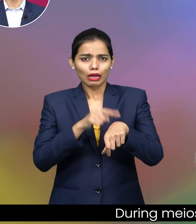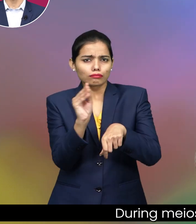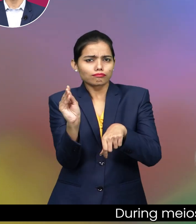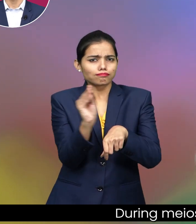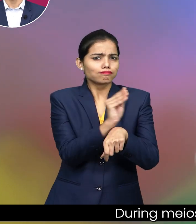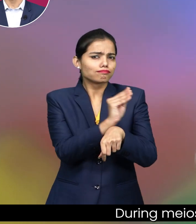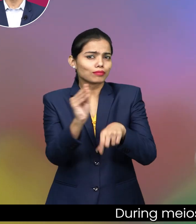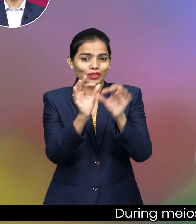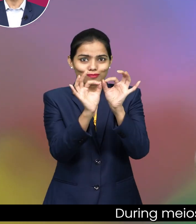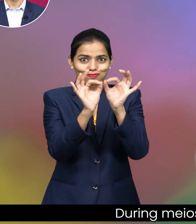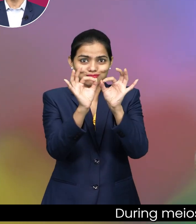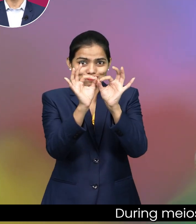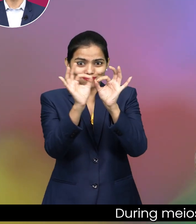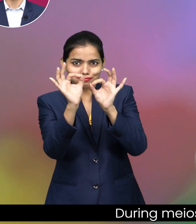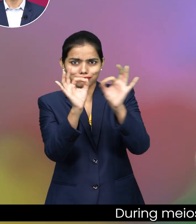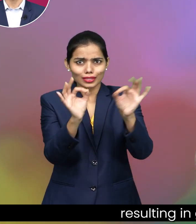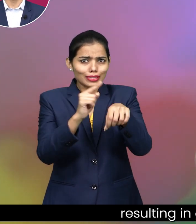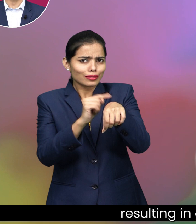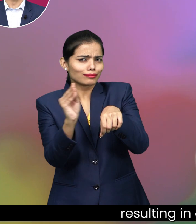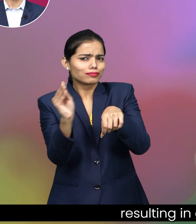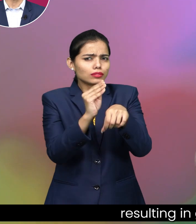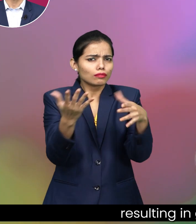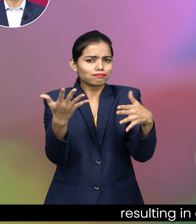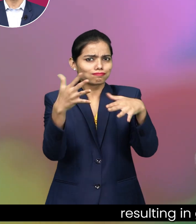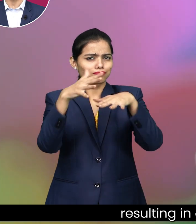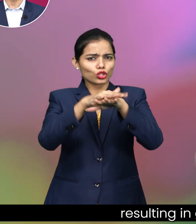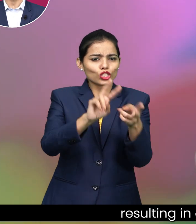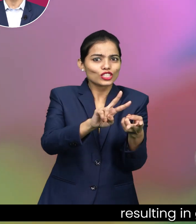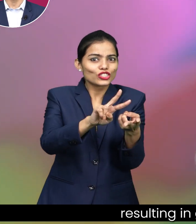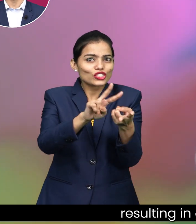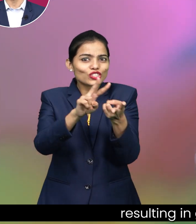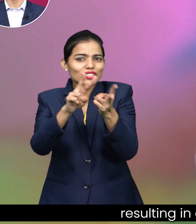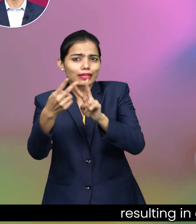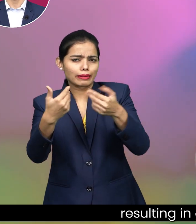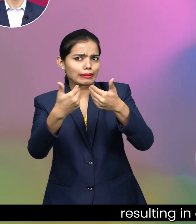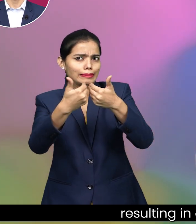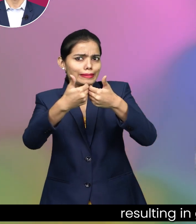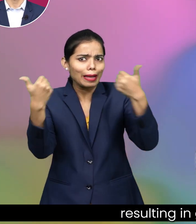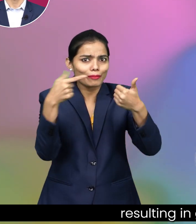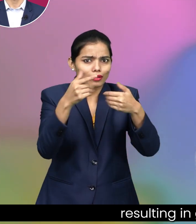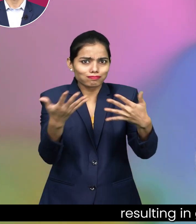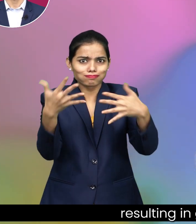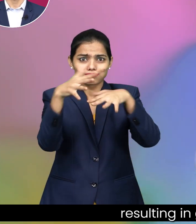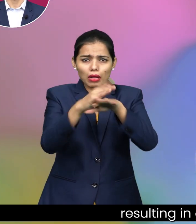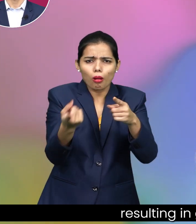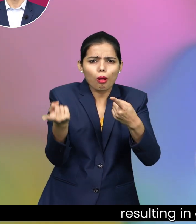During meiosis, crossing over occurs, resulting in genetic recombination.